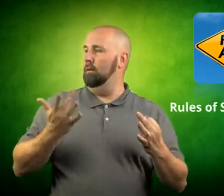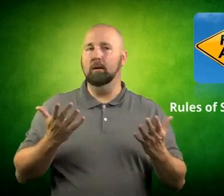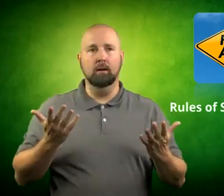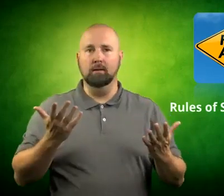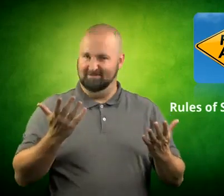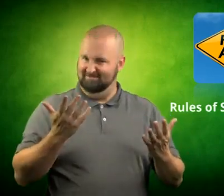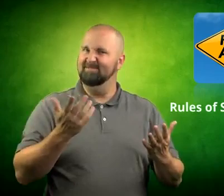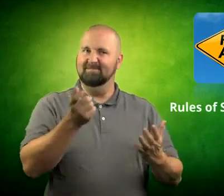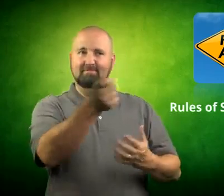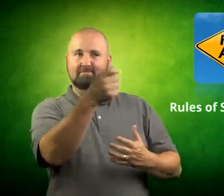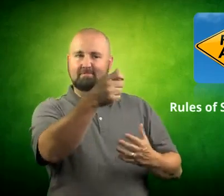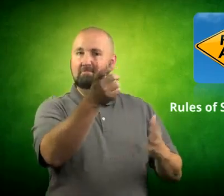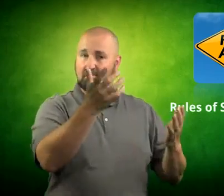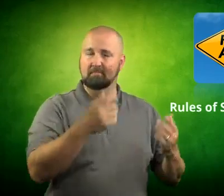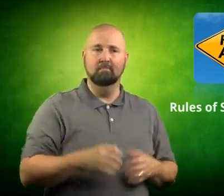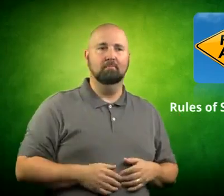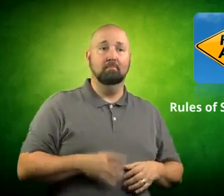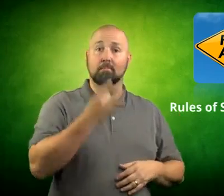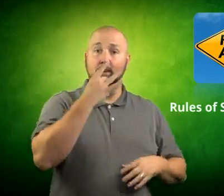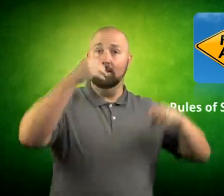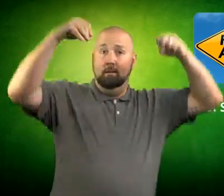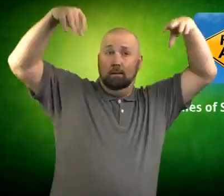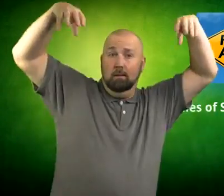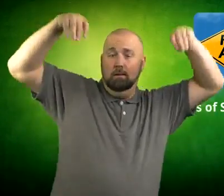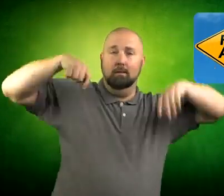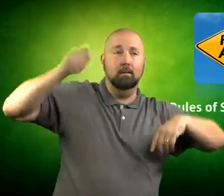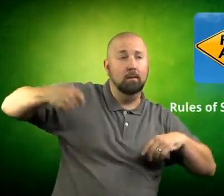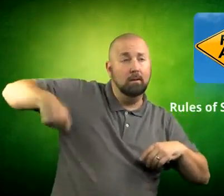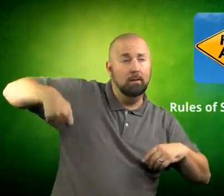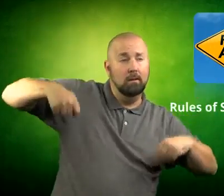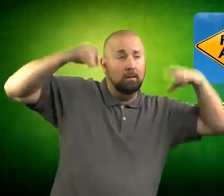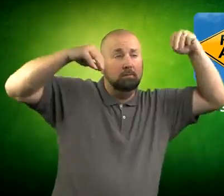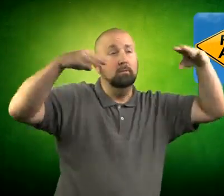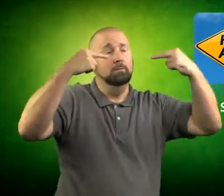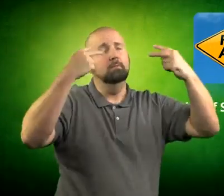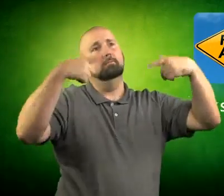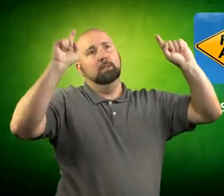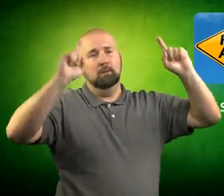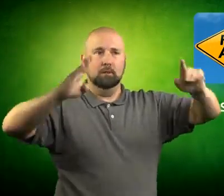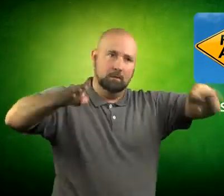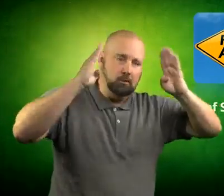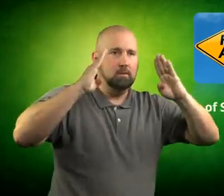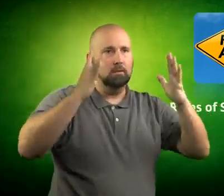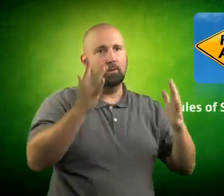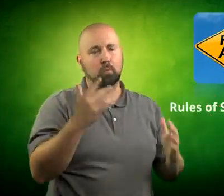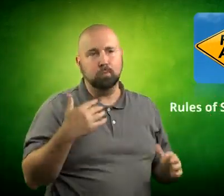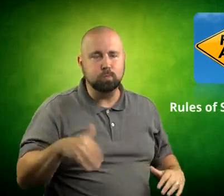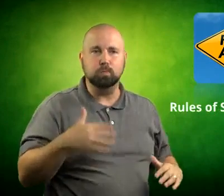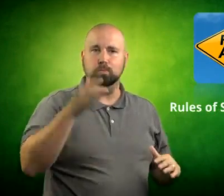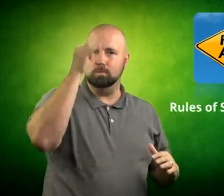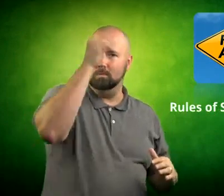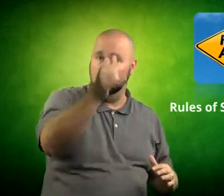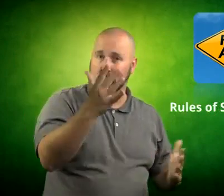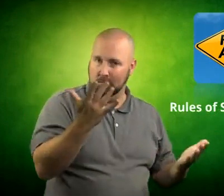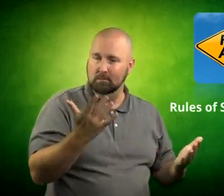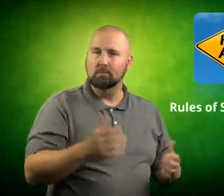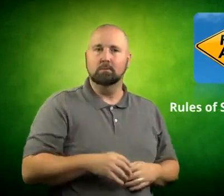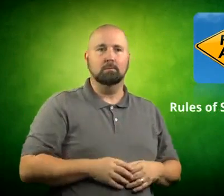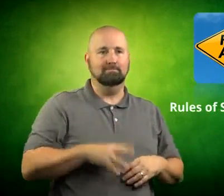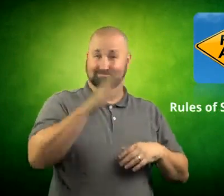We may use a flashlight to get somebody's attention, or you may even use the overhead lights using the